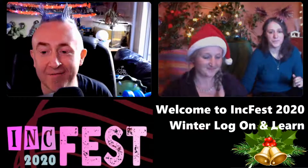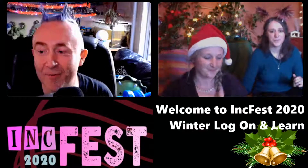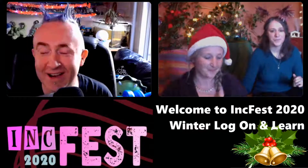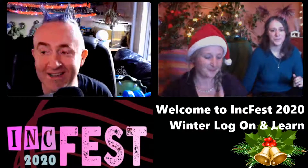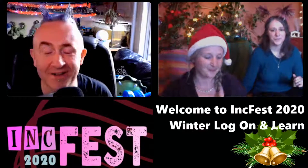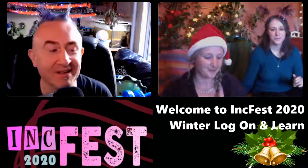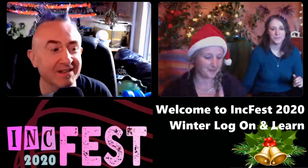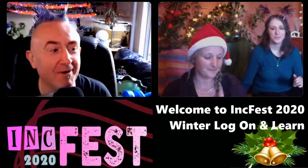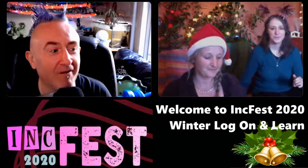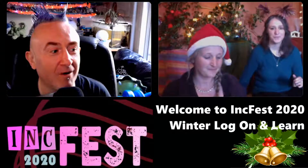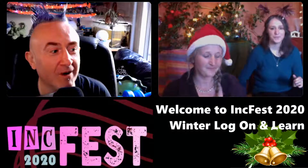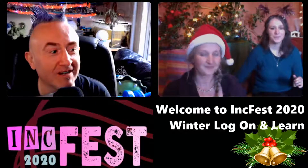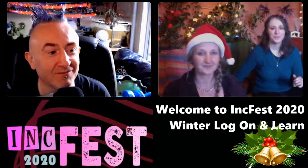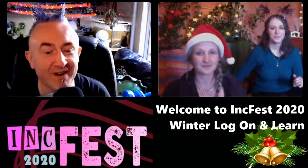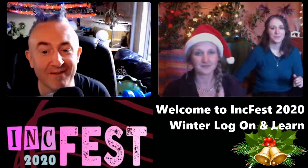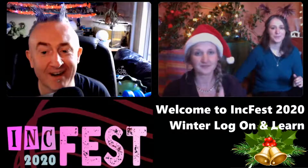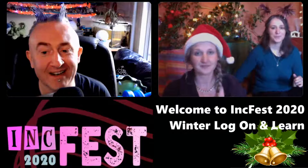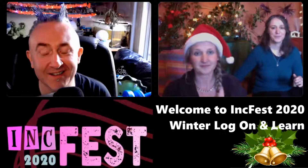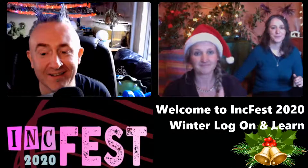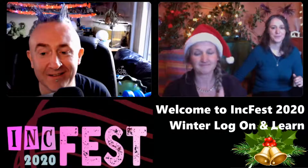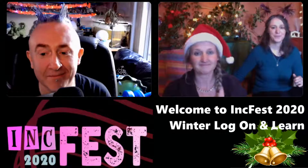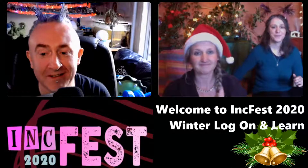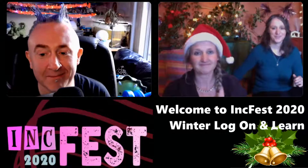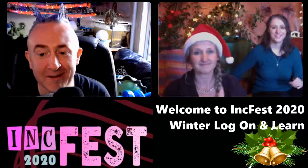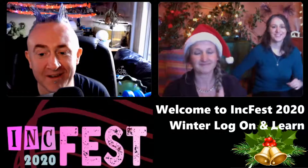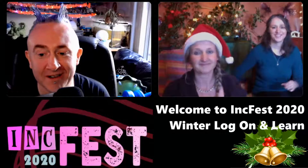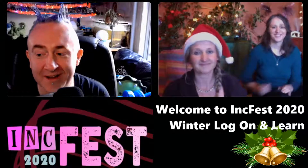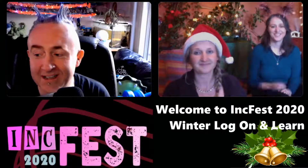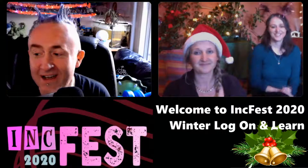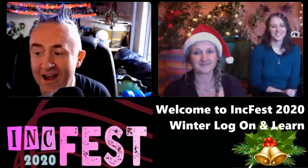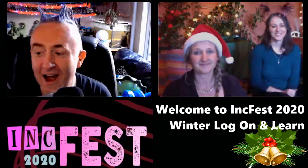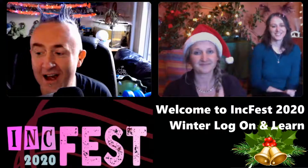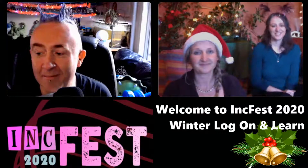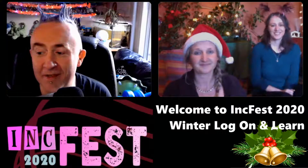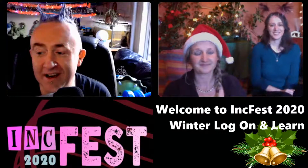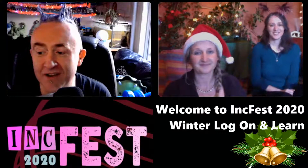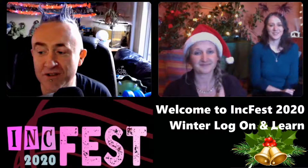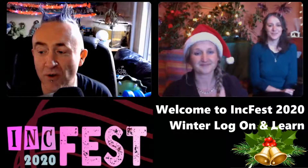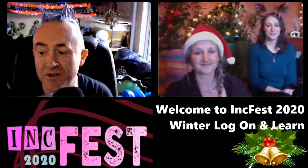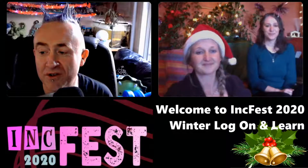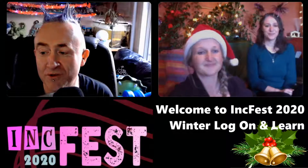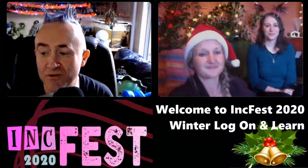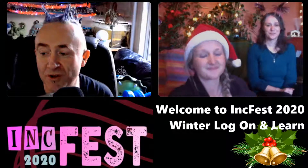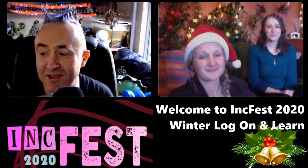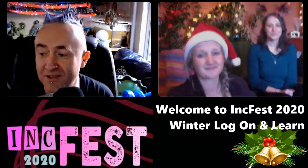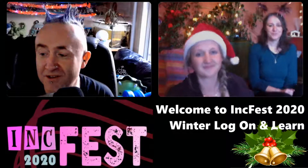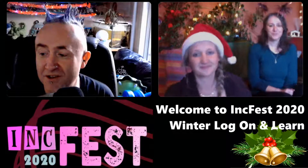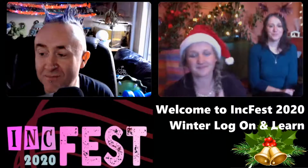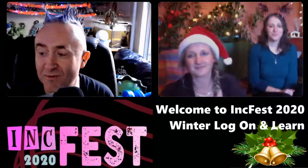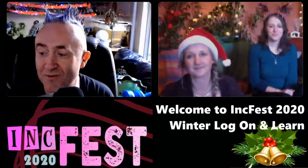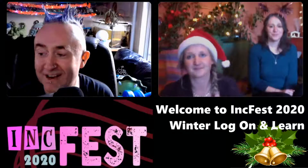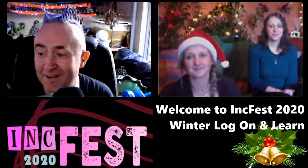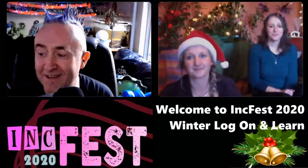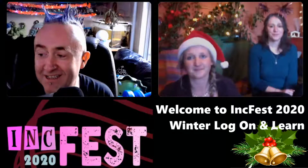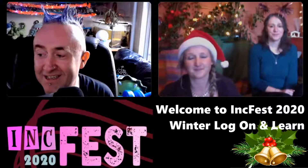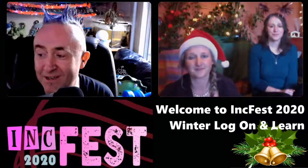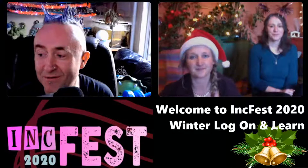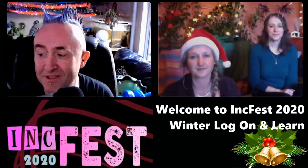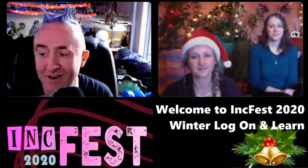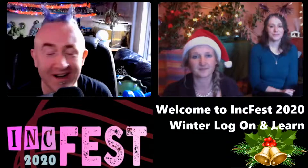we get to do this as part of our work. It's really, really exciting for me to be able to do this. Thank you to all the schools who joined us on Zoom. It was really lovely to see you signing